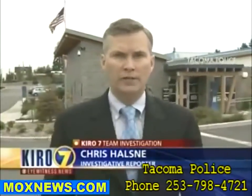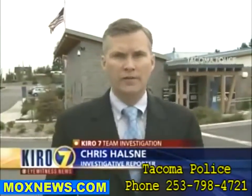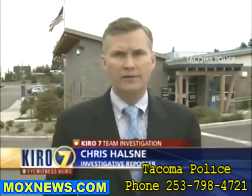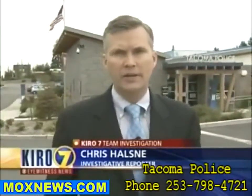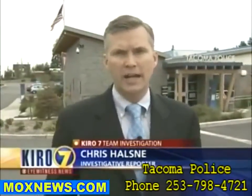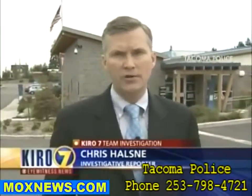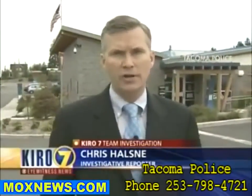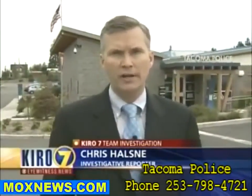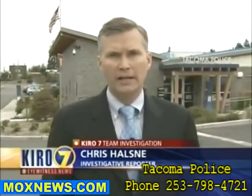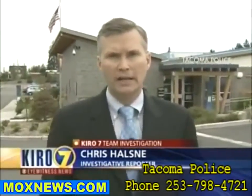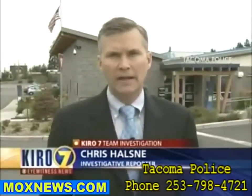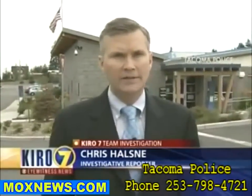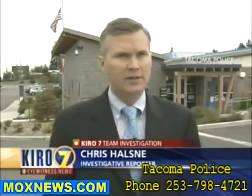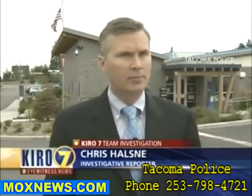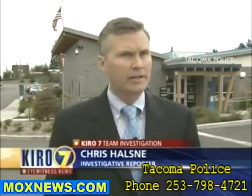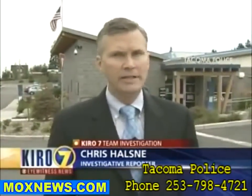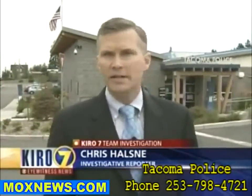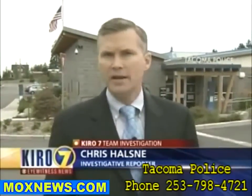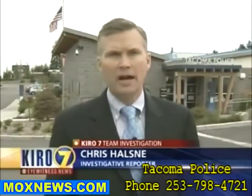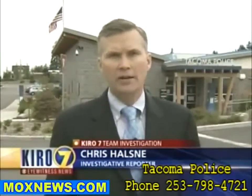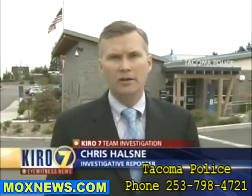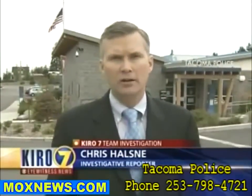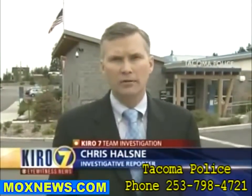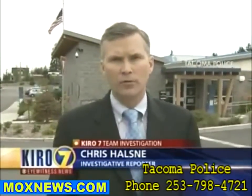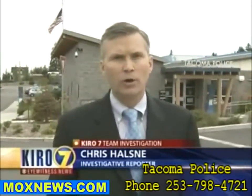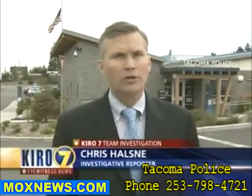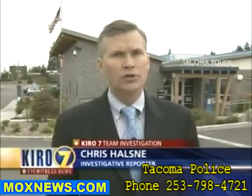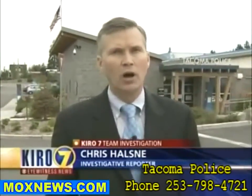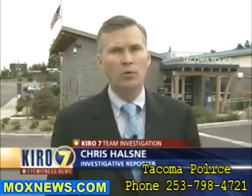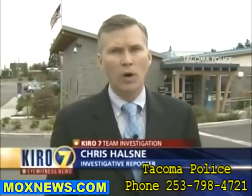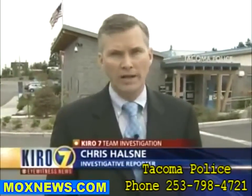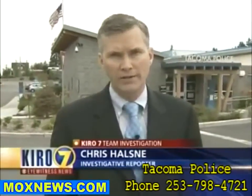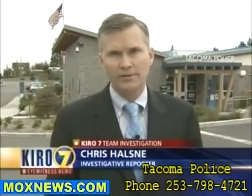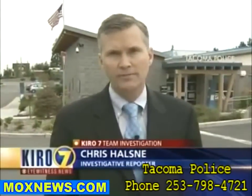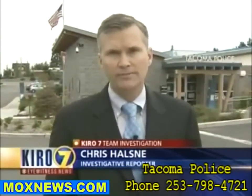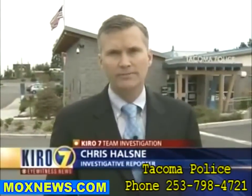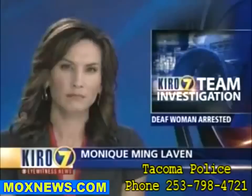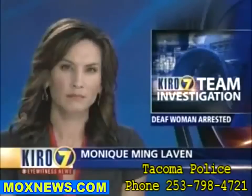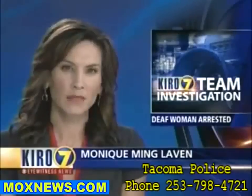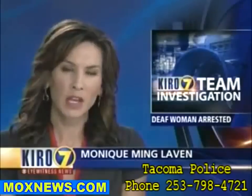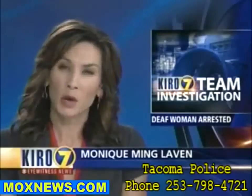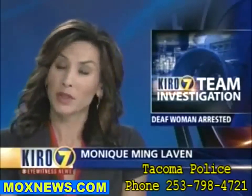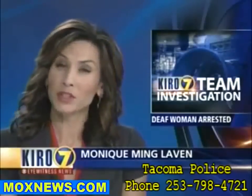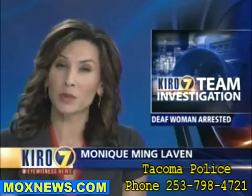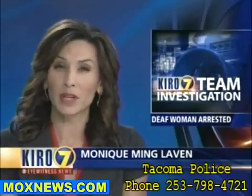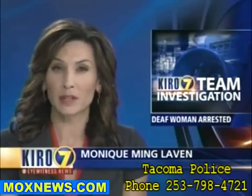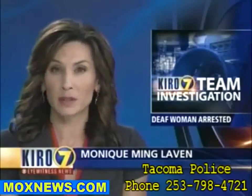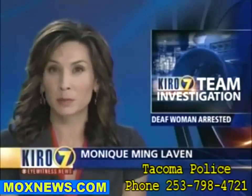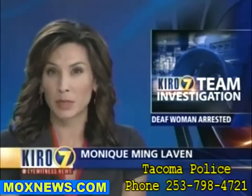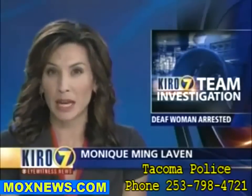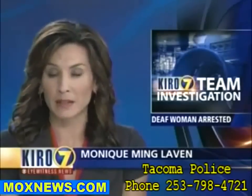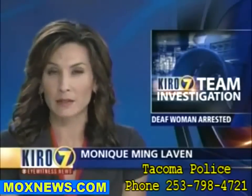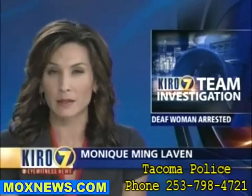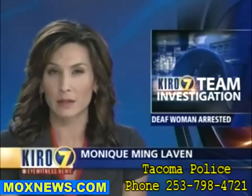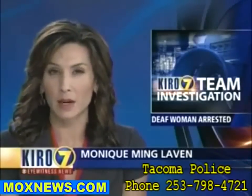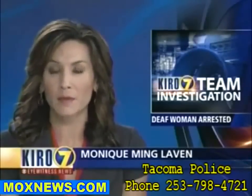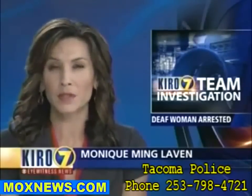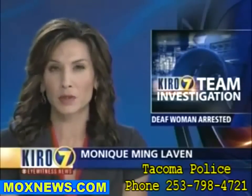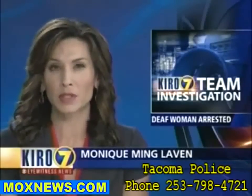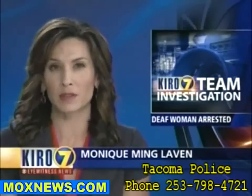the investigation. That simply did not occur for LaShawn White. Well, the story is complex, and the officers